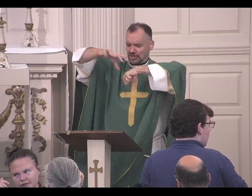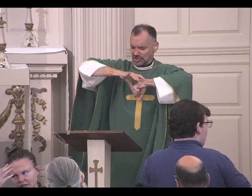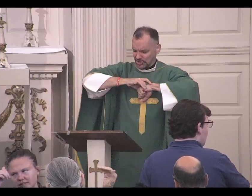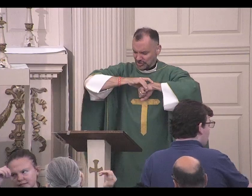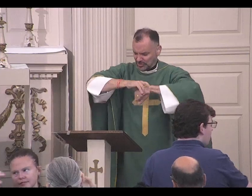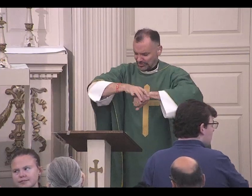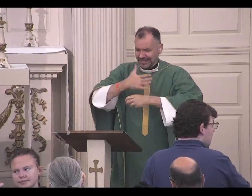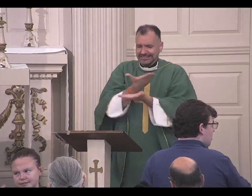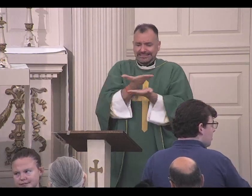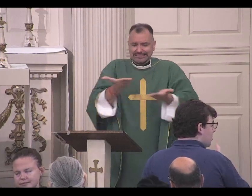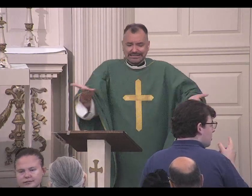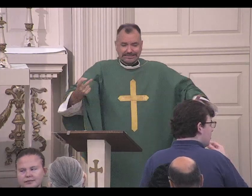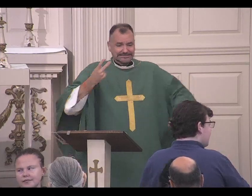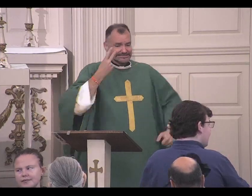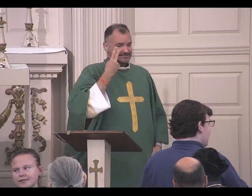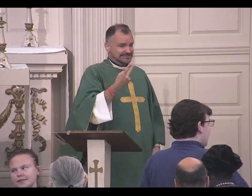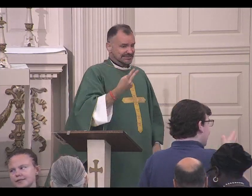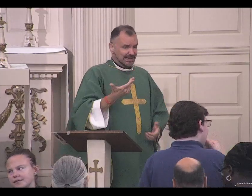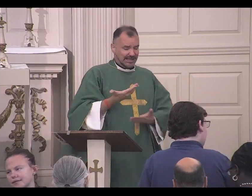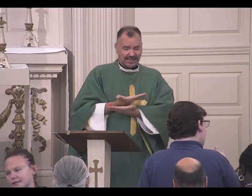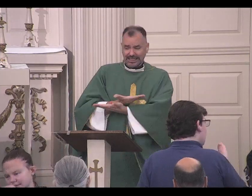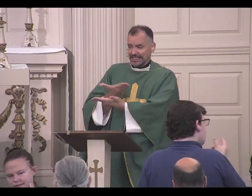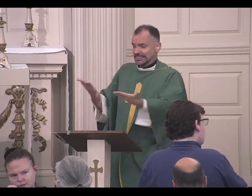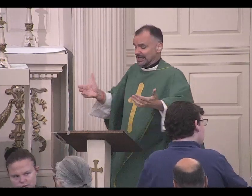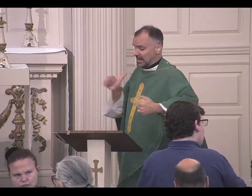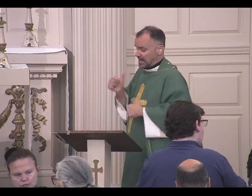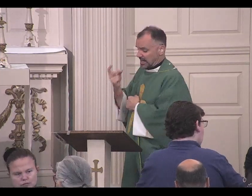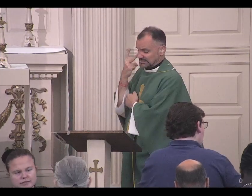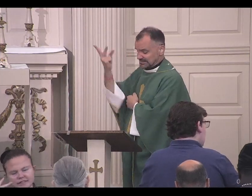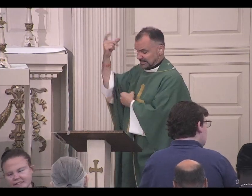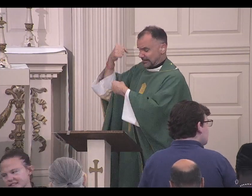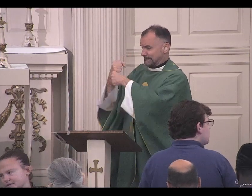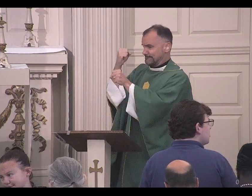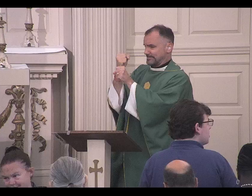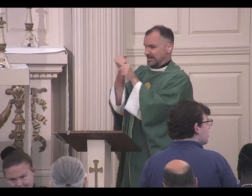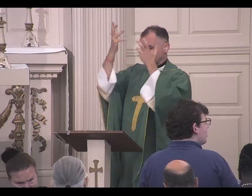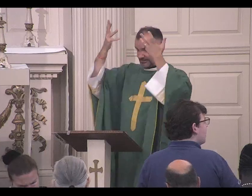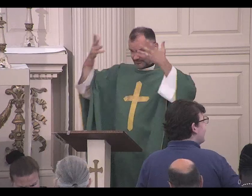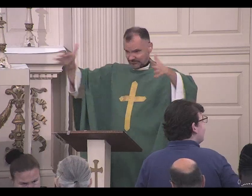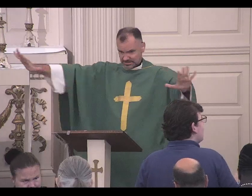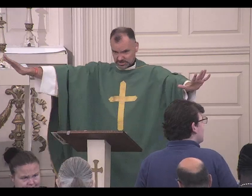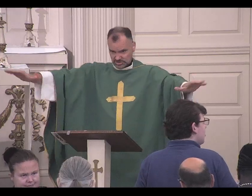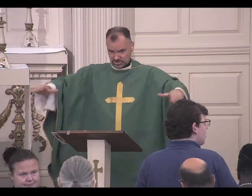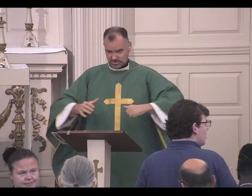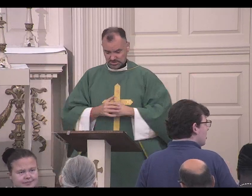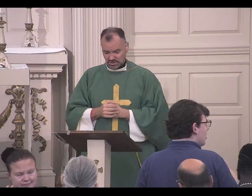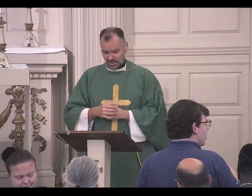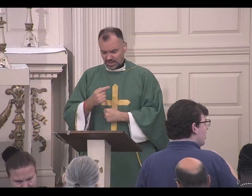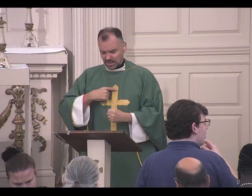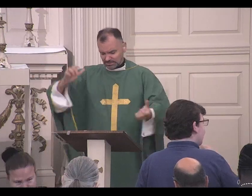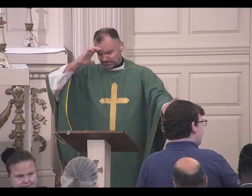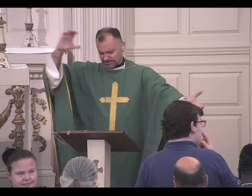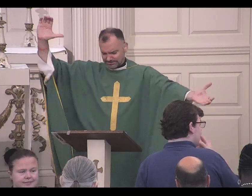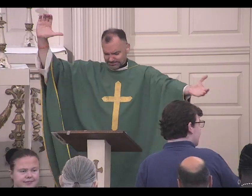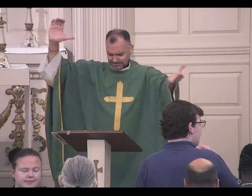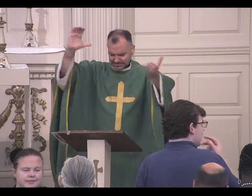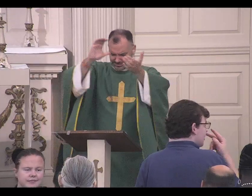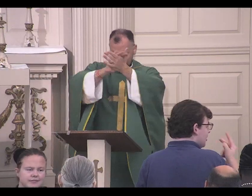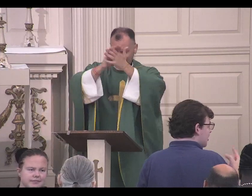and earth, all seen and unseen. I believe in one Lord, Jesus Christ, the only begotten Son